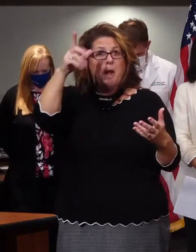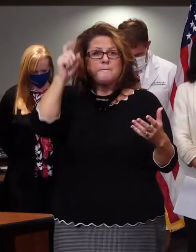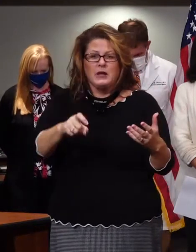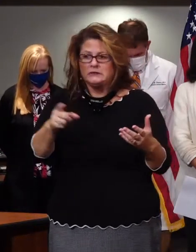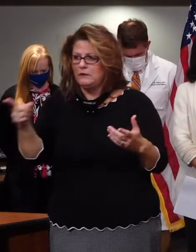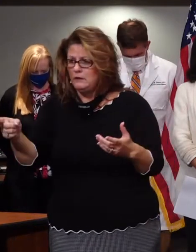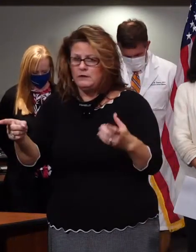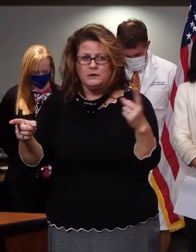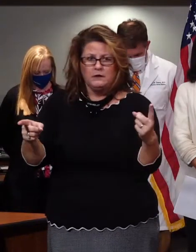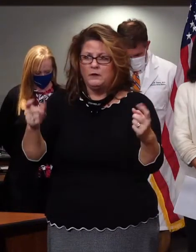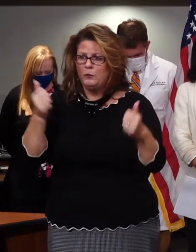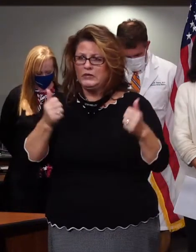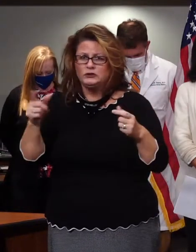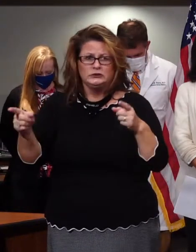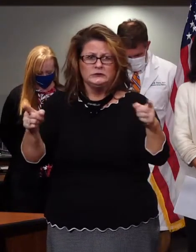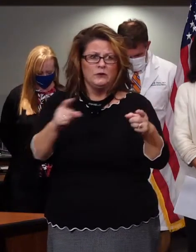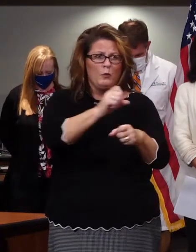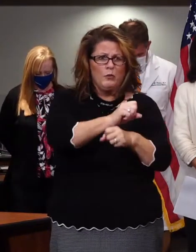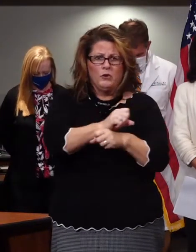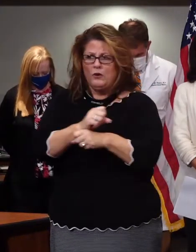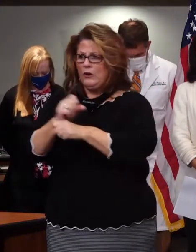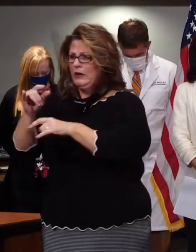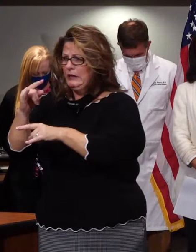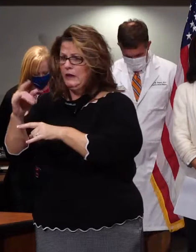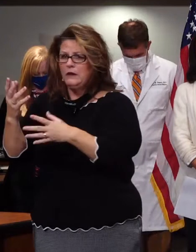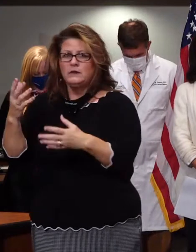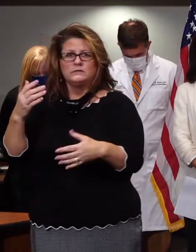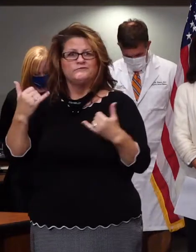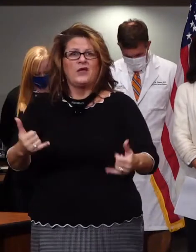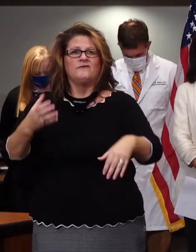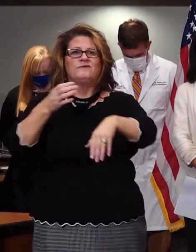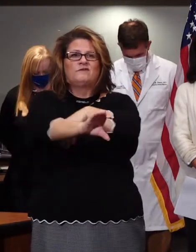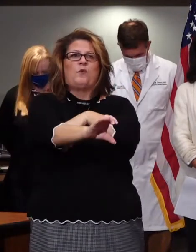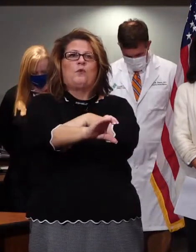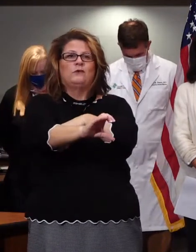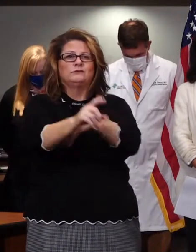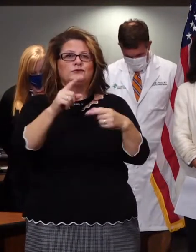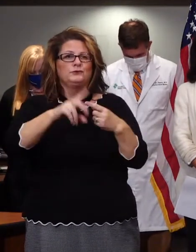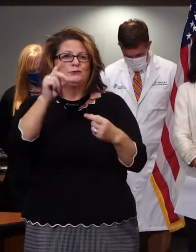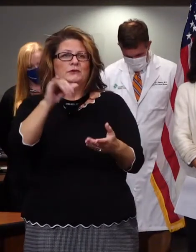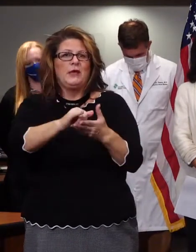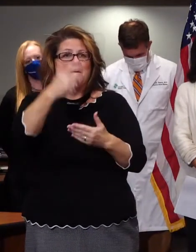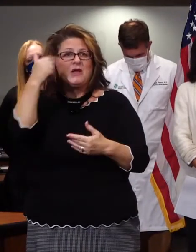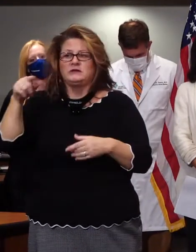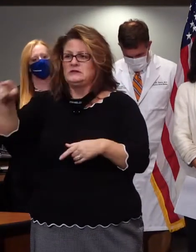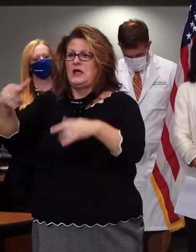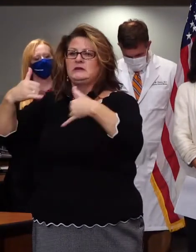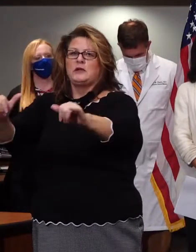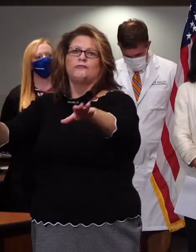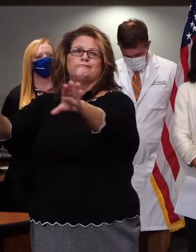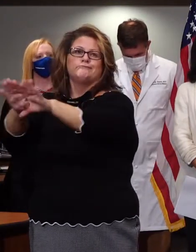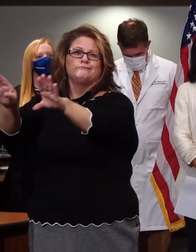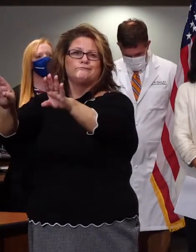their child or their job. But that is what the decision of the school districts who have not gone back to